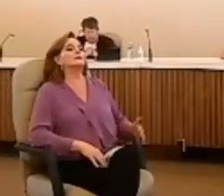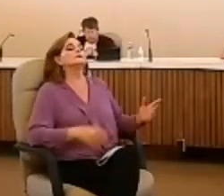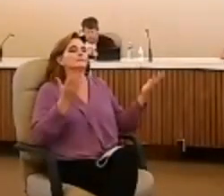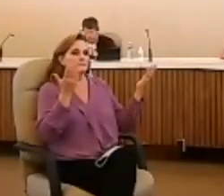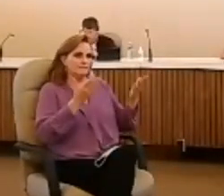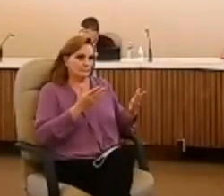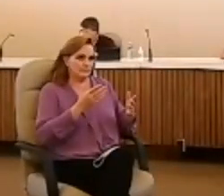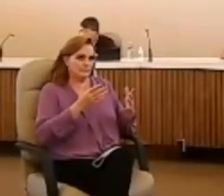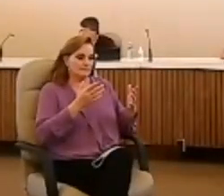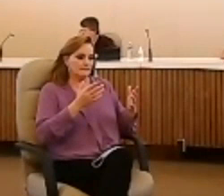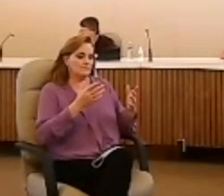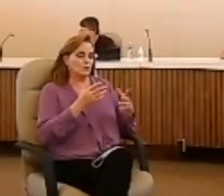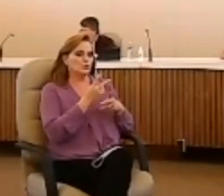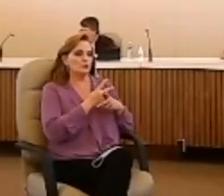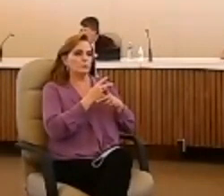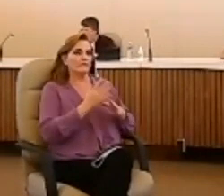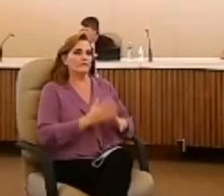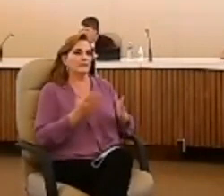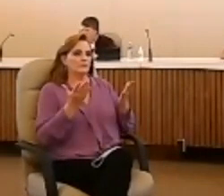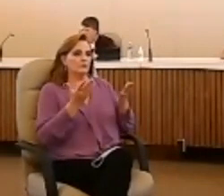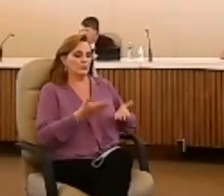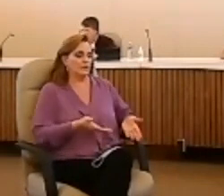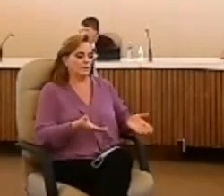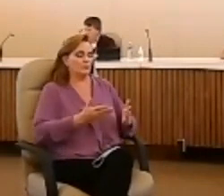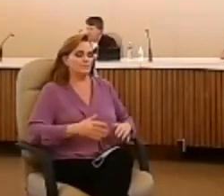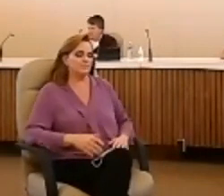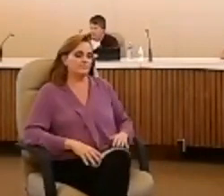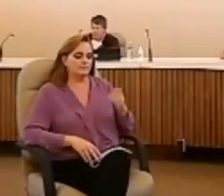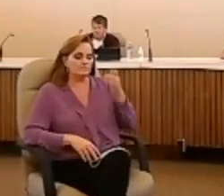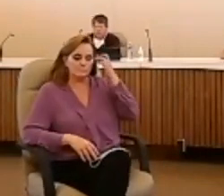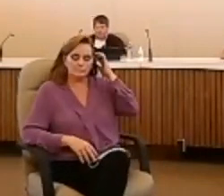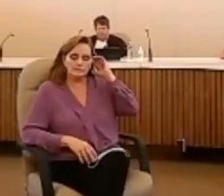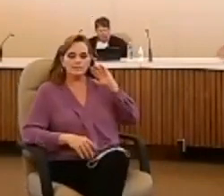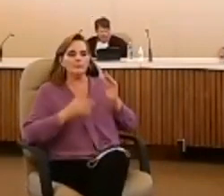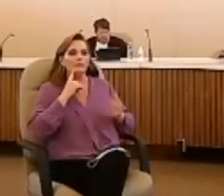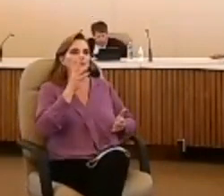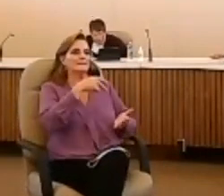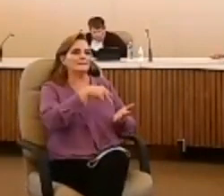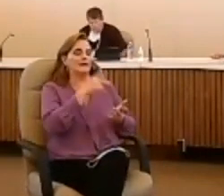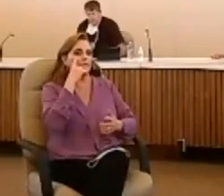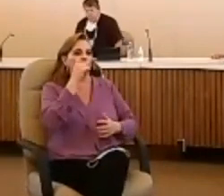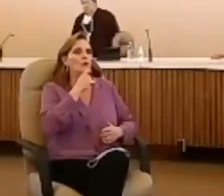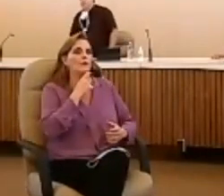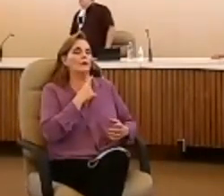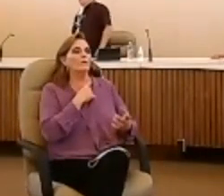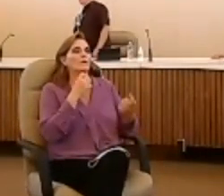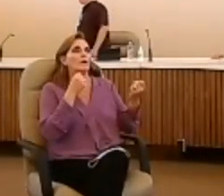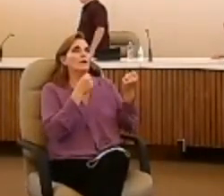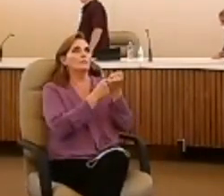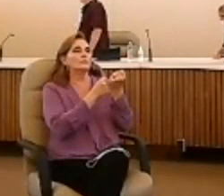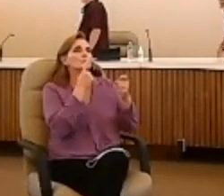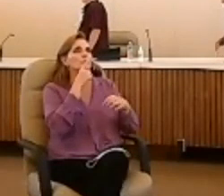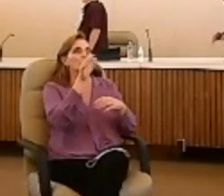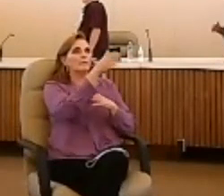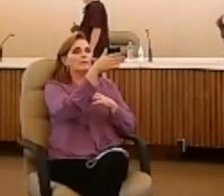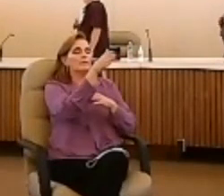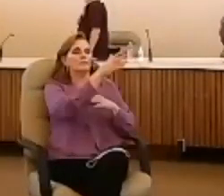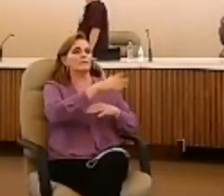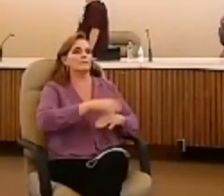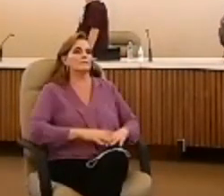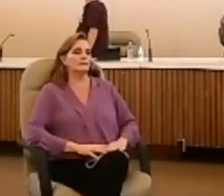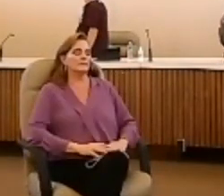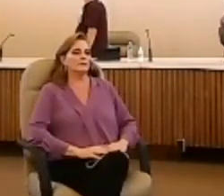Here. We'll rise for the Pledge of Allegiance. I